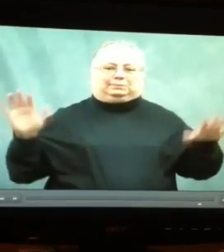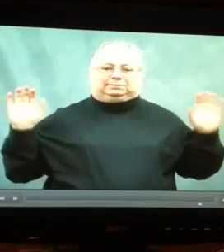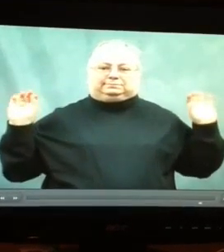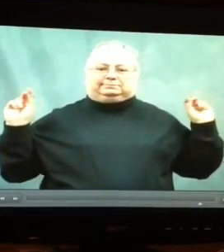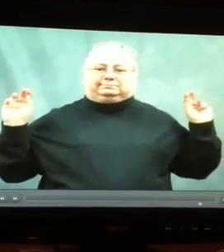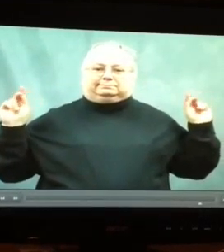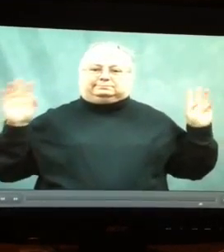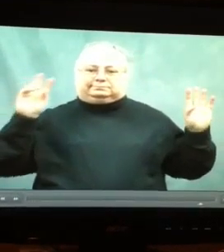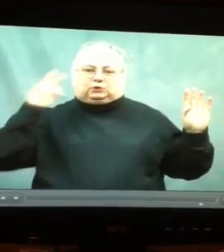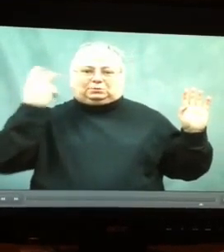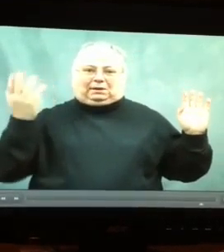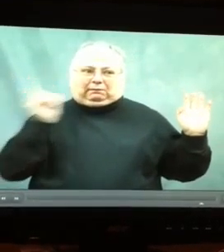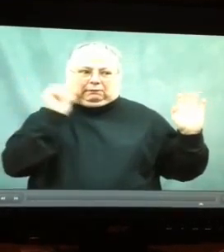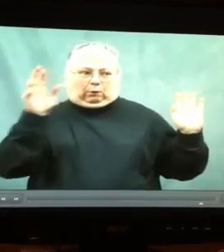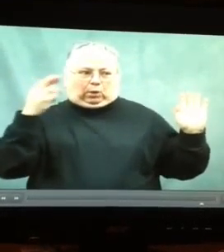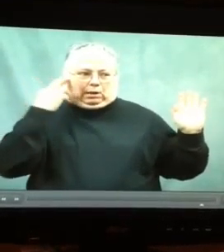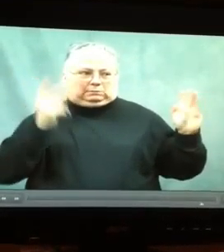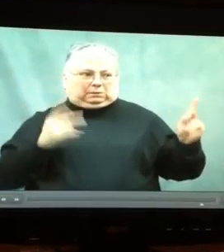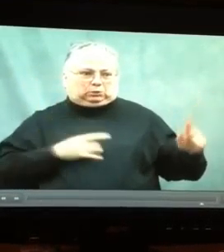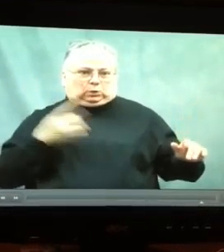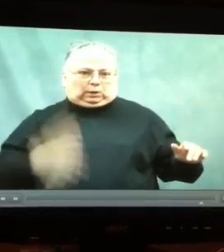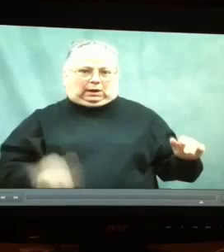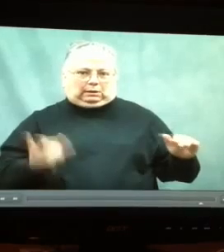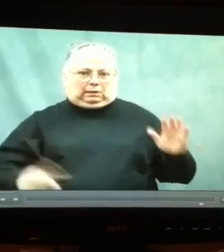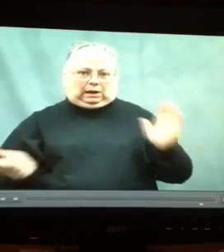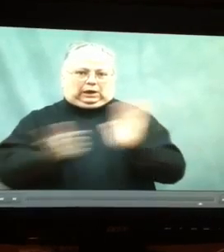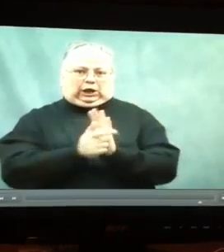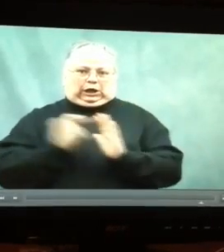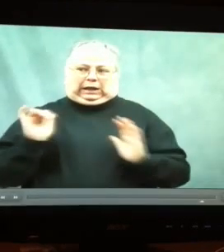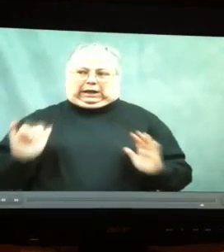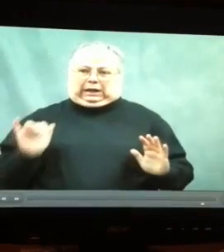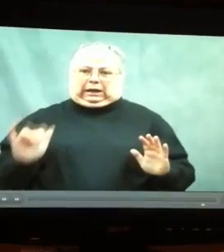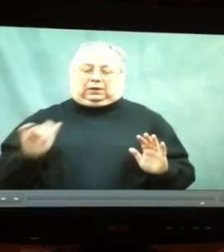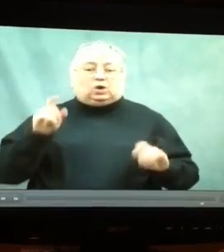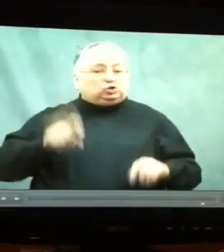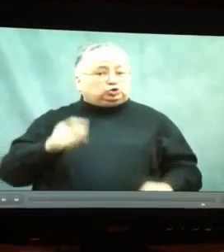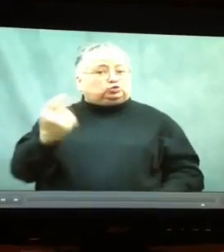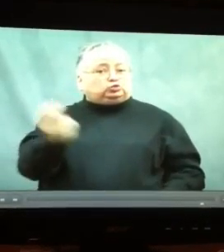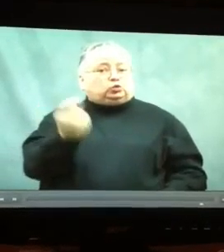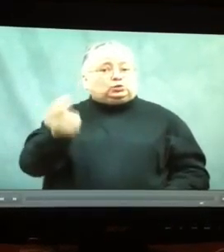Some people are continuing to support it, some people are still complaining about it, some people don't like it.